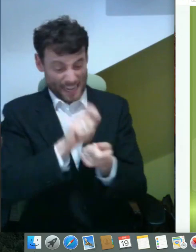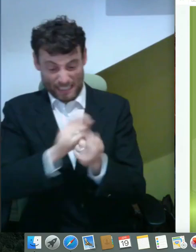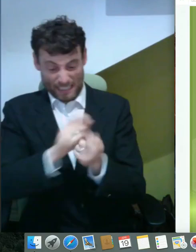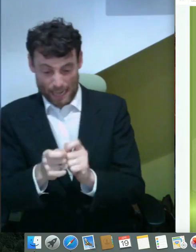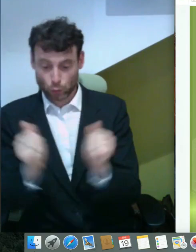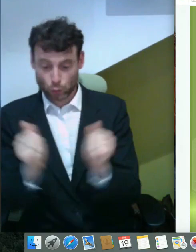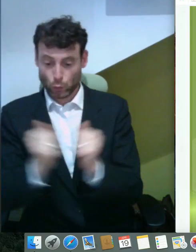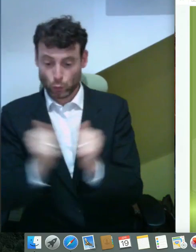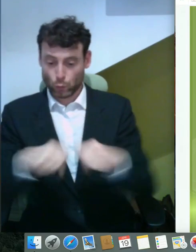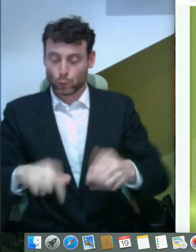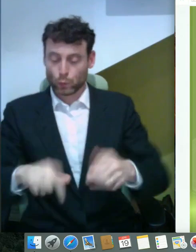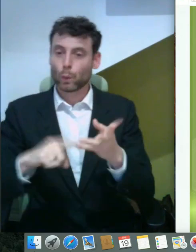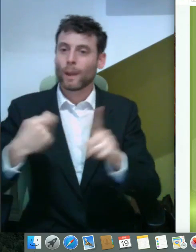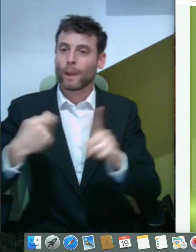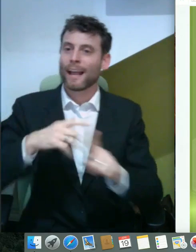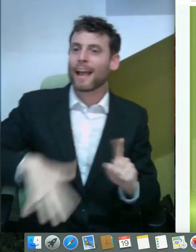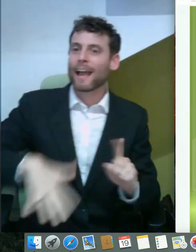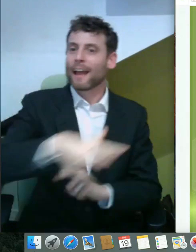country.